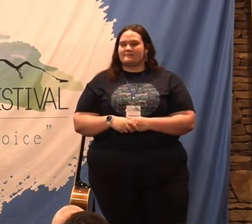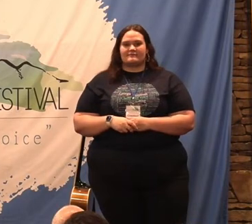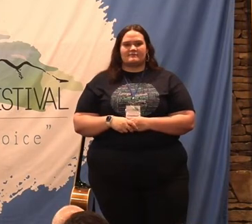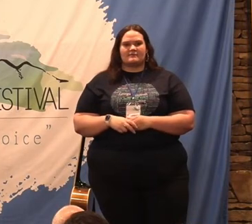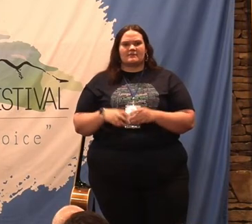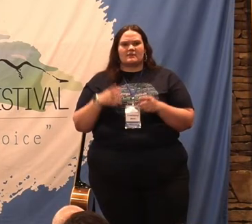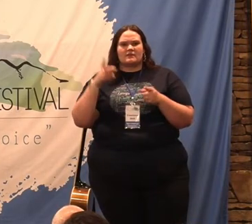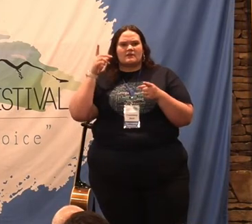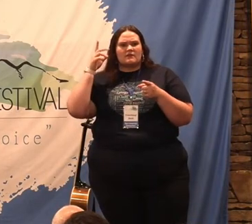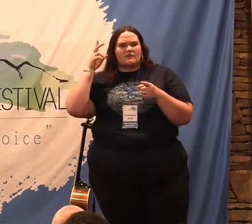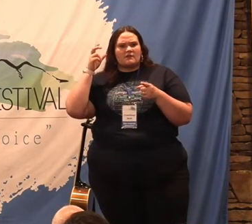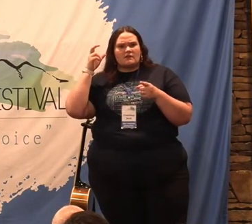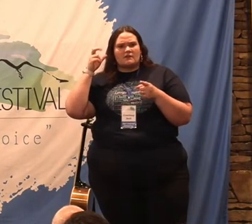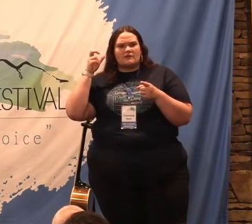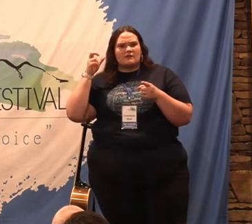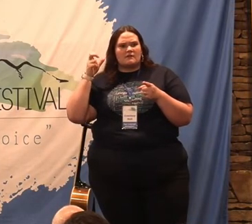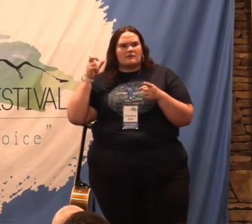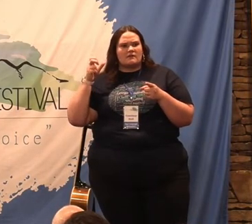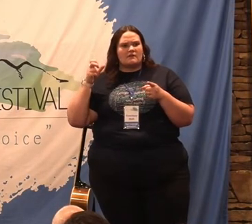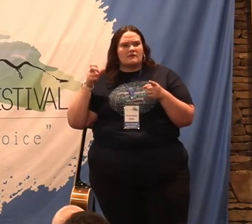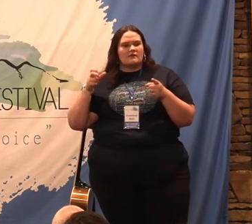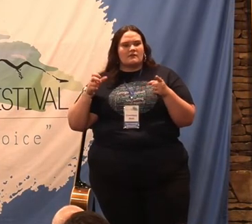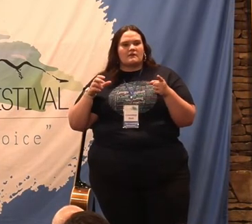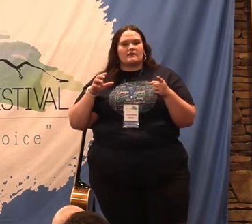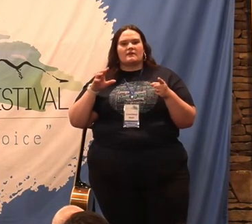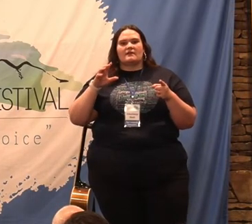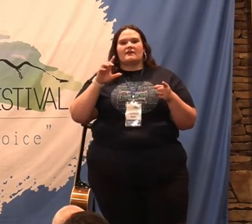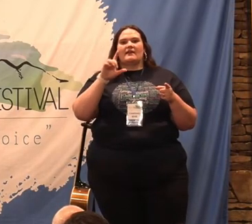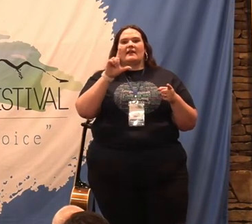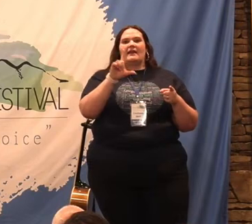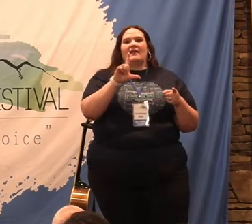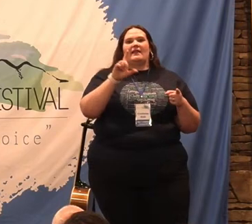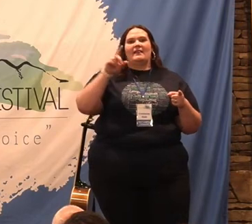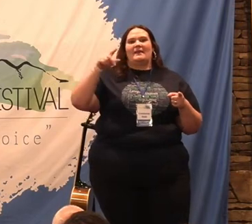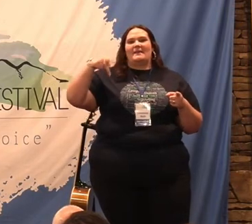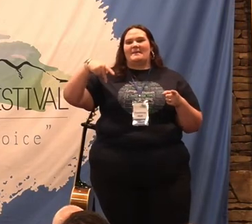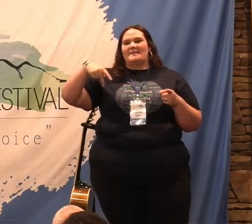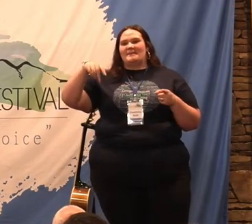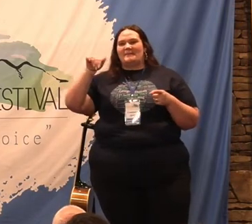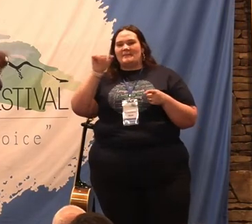L. I heard it. What? El Paso.